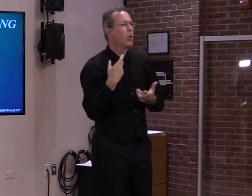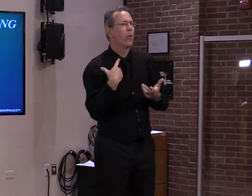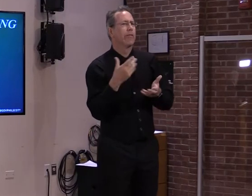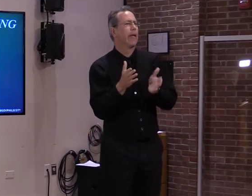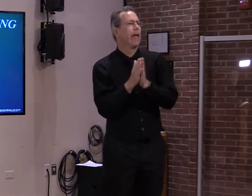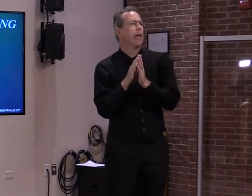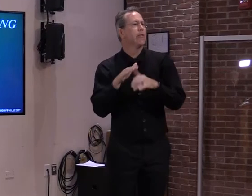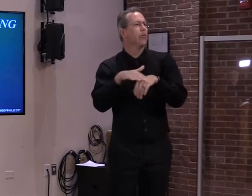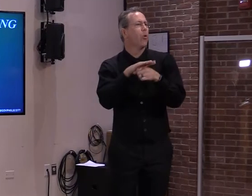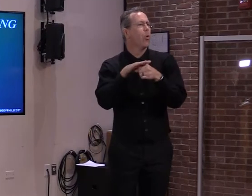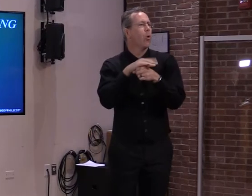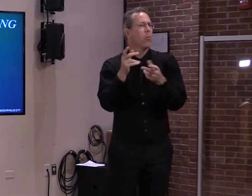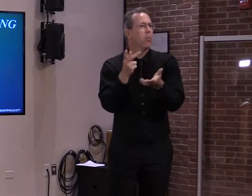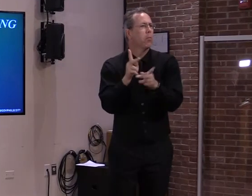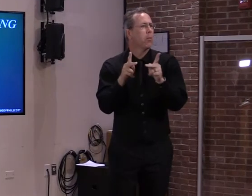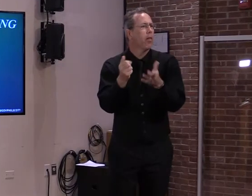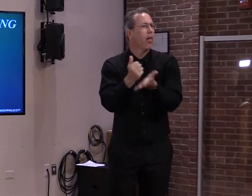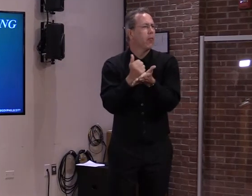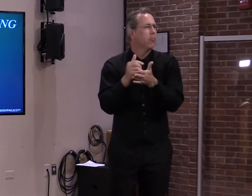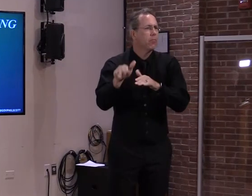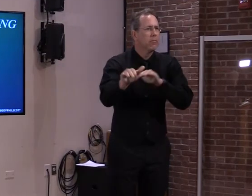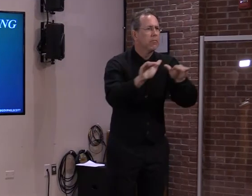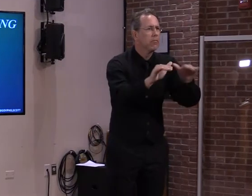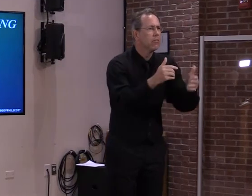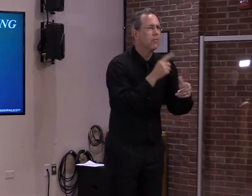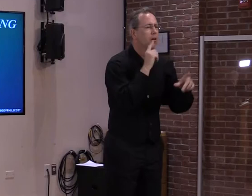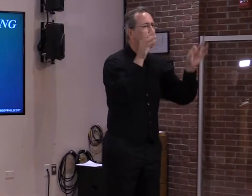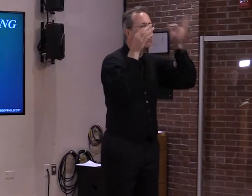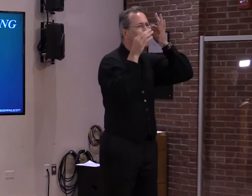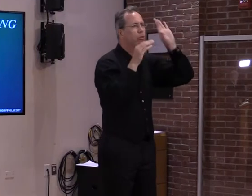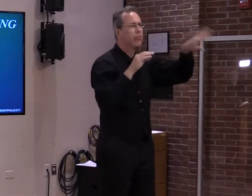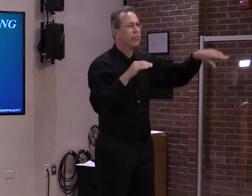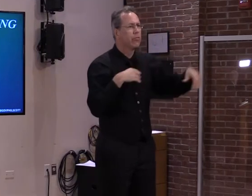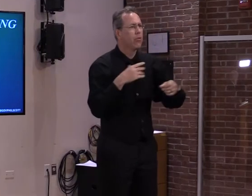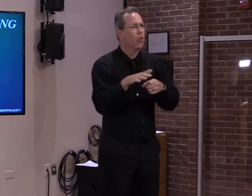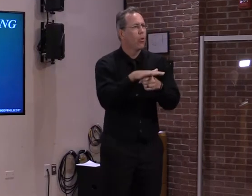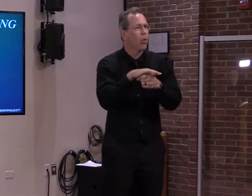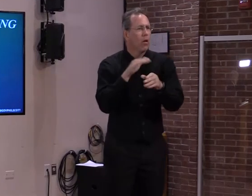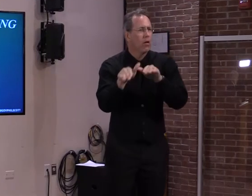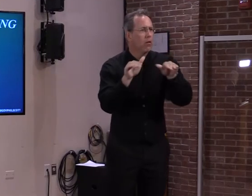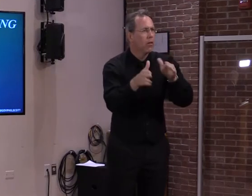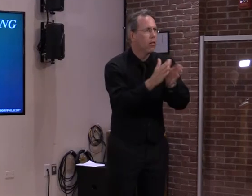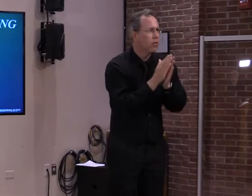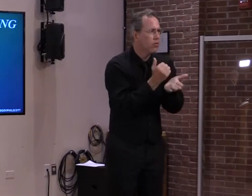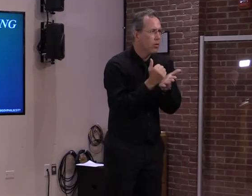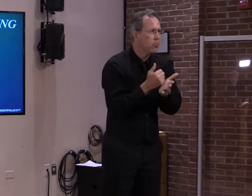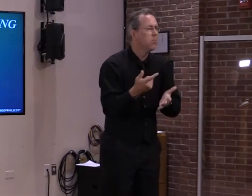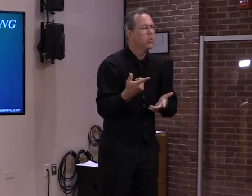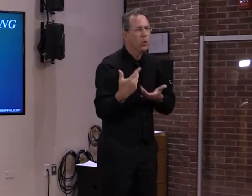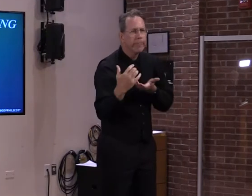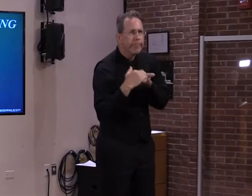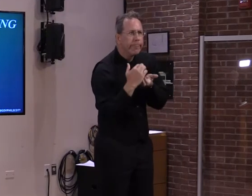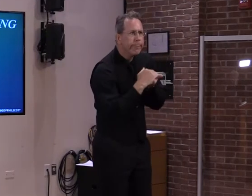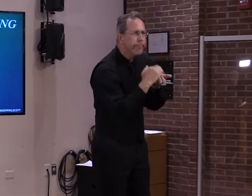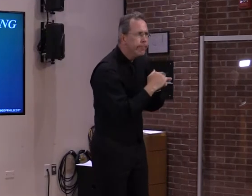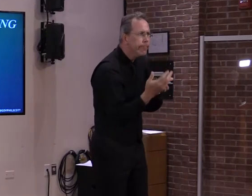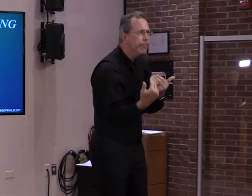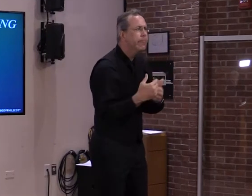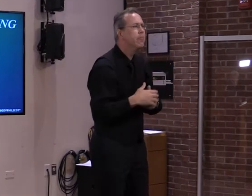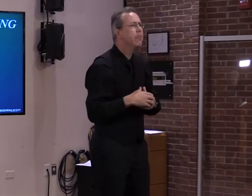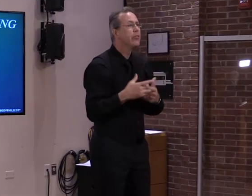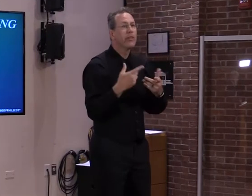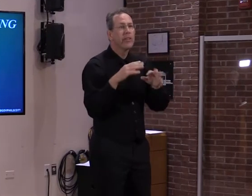find some resolution to where an appropriate place can be. And that can be with friends, family, as